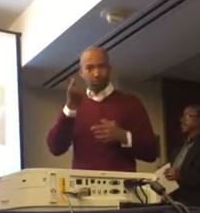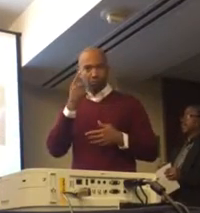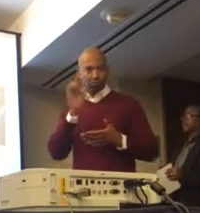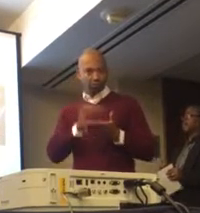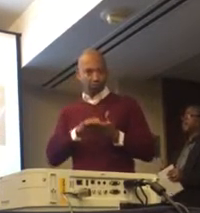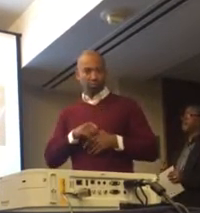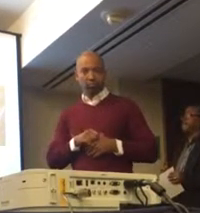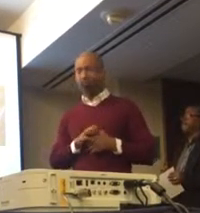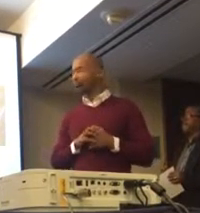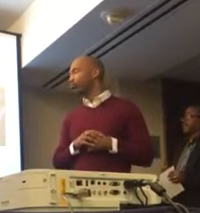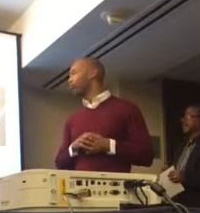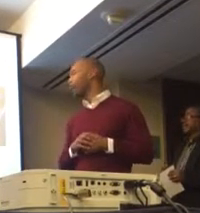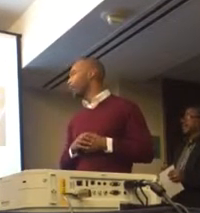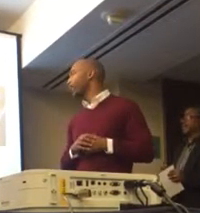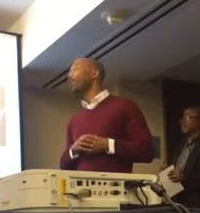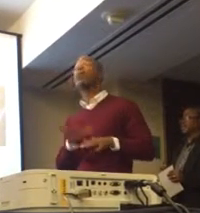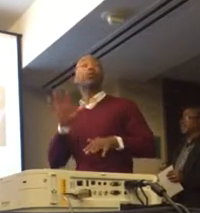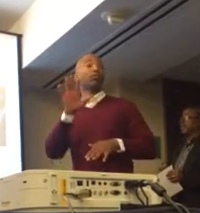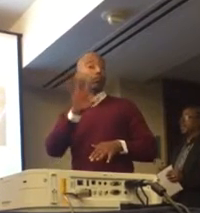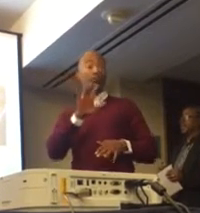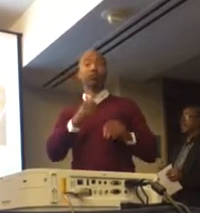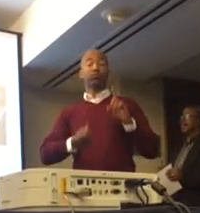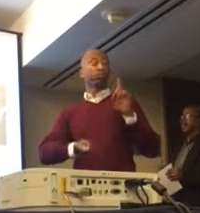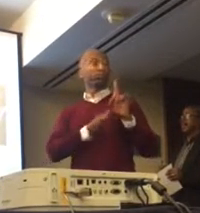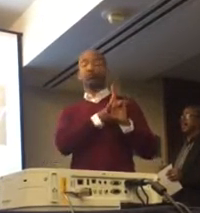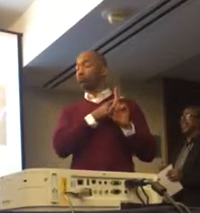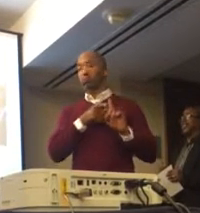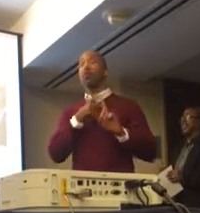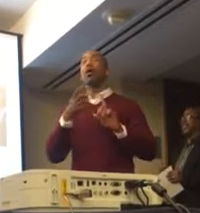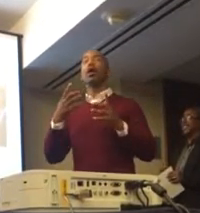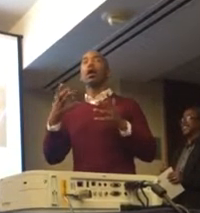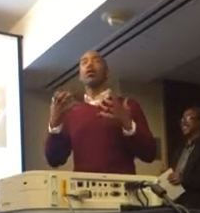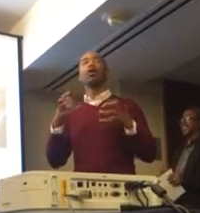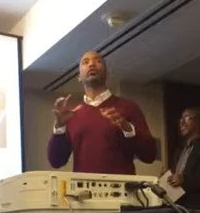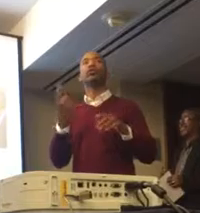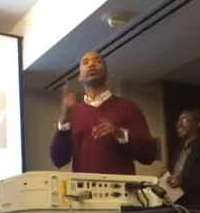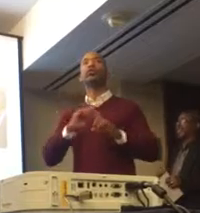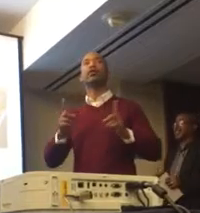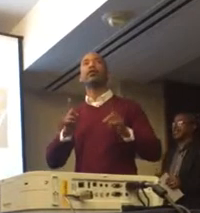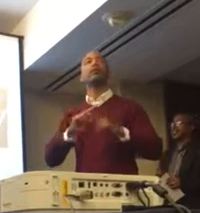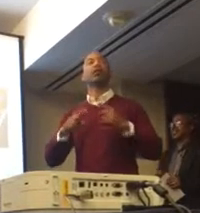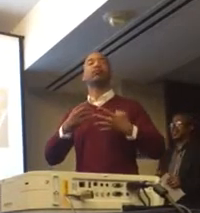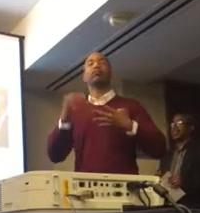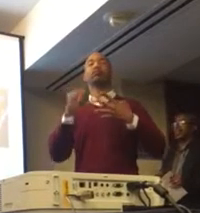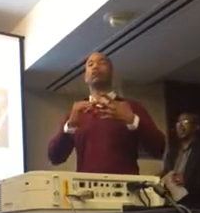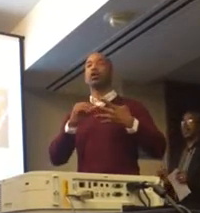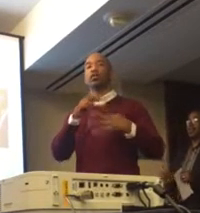All right. So then we're going to talk, I'm going to do something different here, but we're going to talk about religion. So does anybody know who that is in that picture?